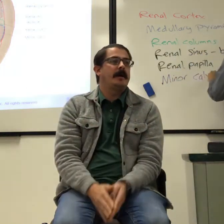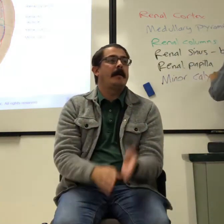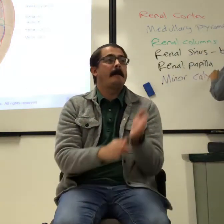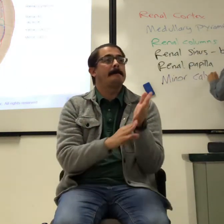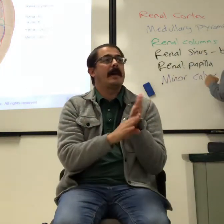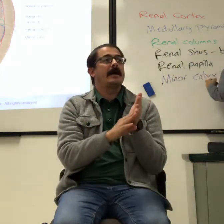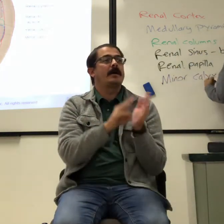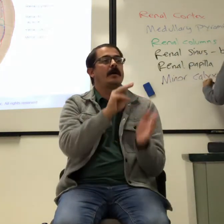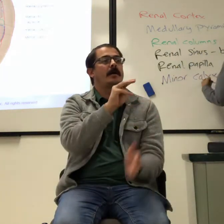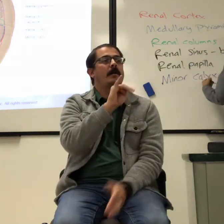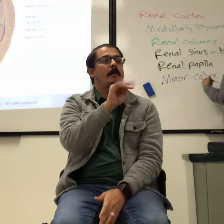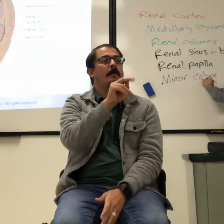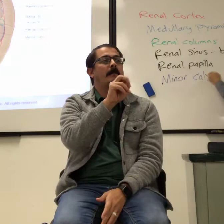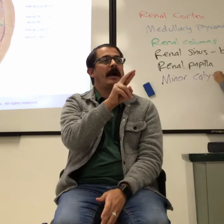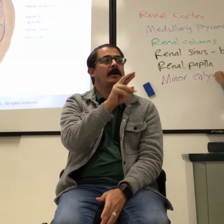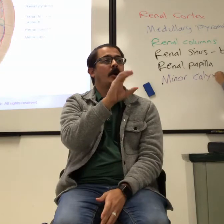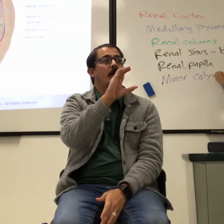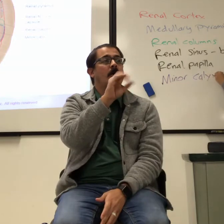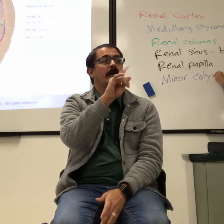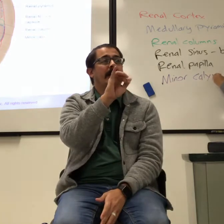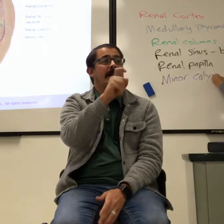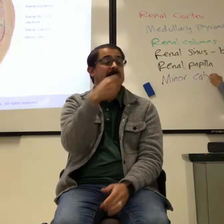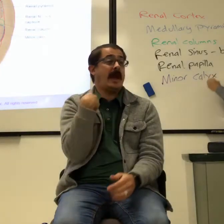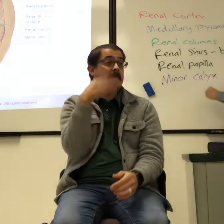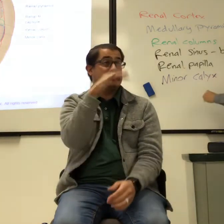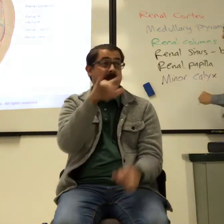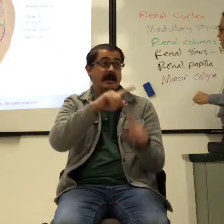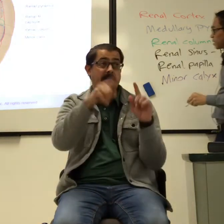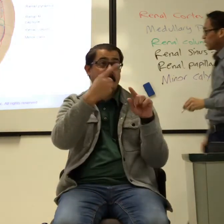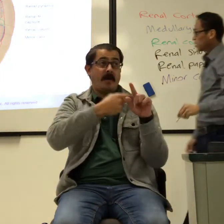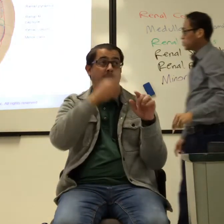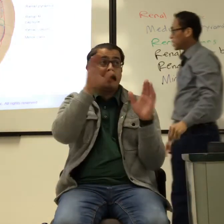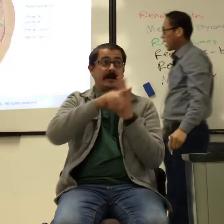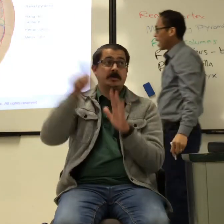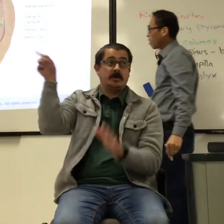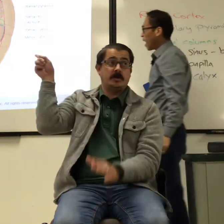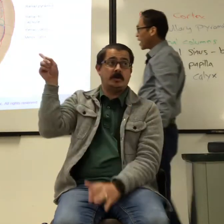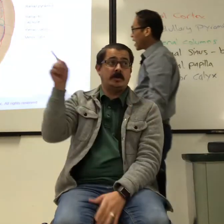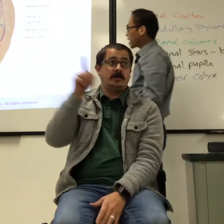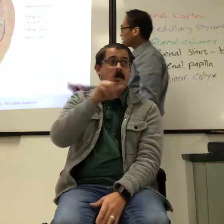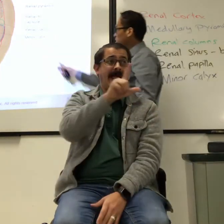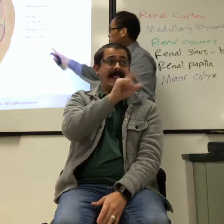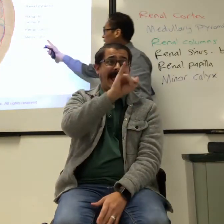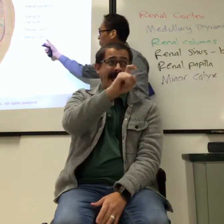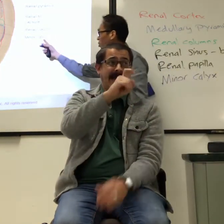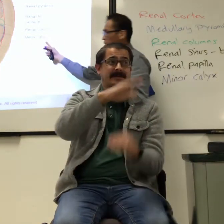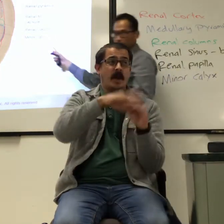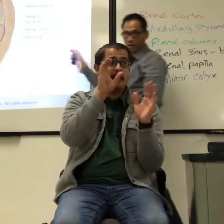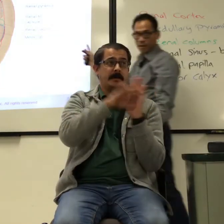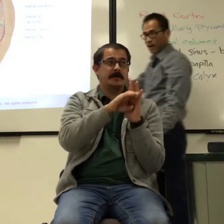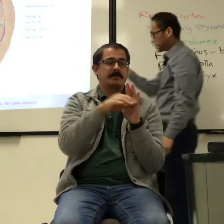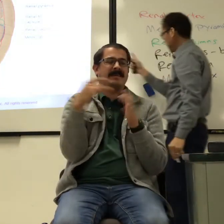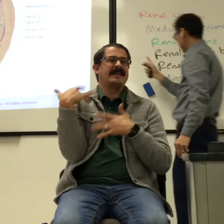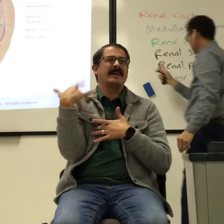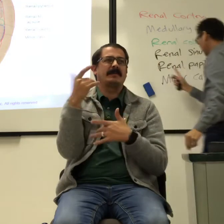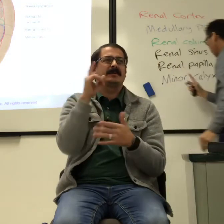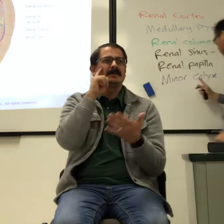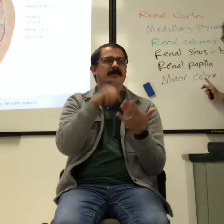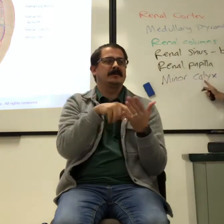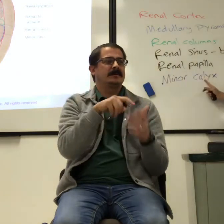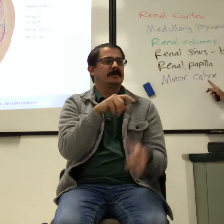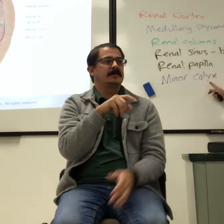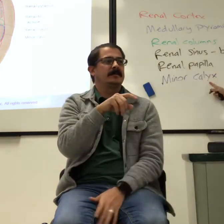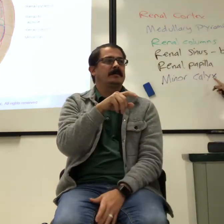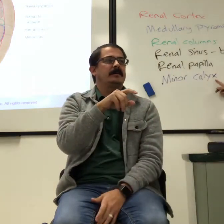calyx. I'm spelling it different than the picture. They use an L-I-X. More typically, I see it